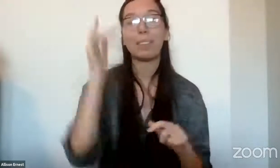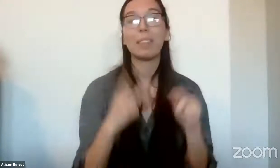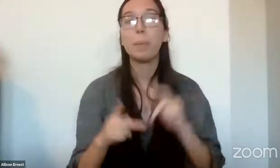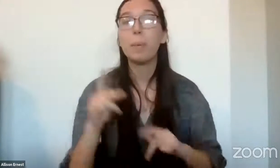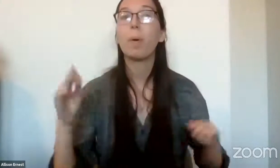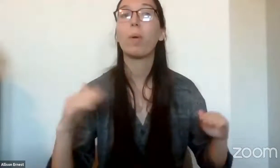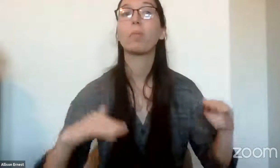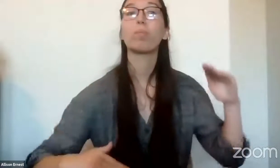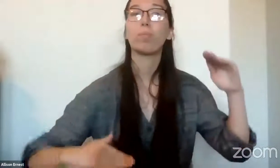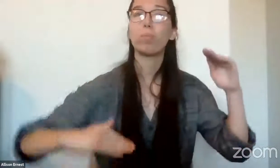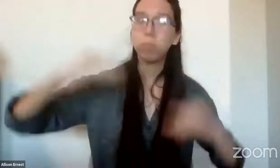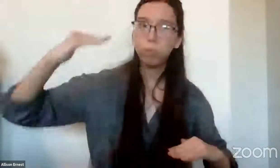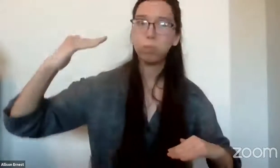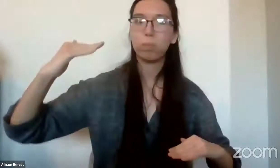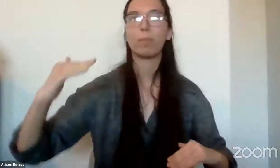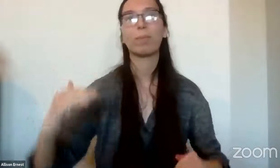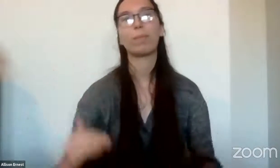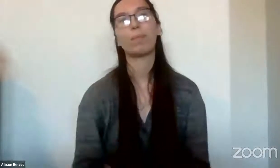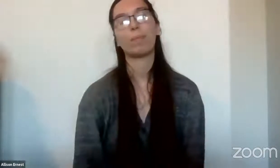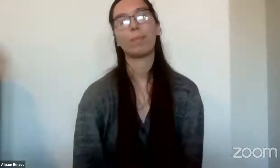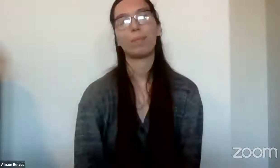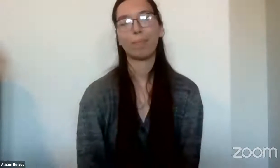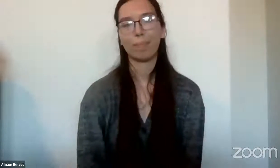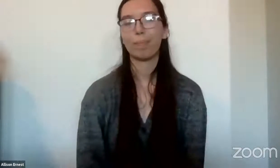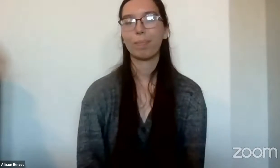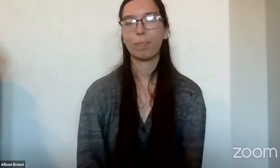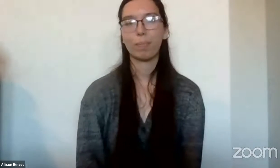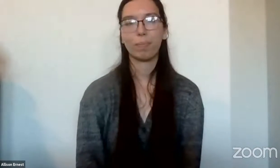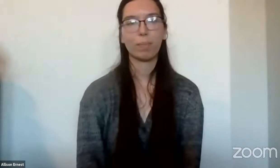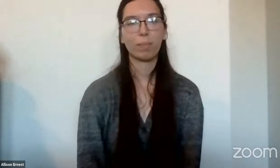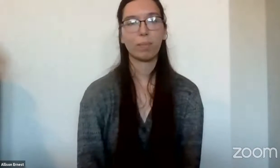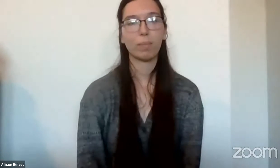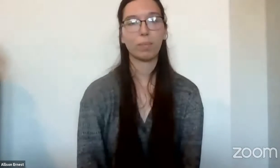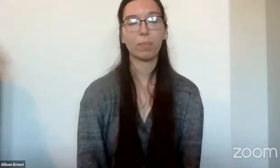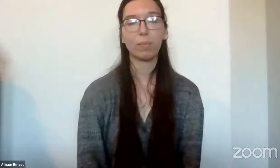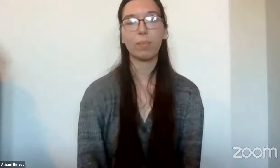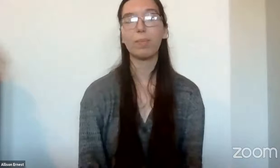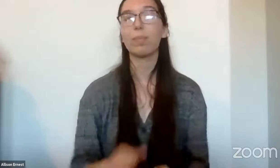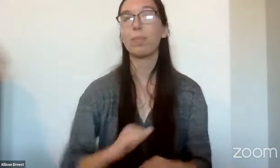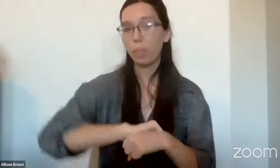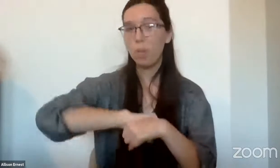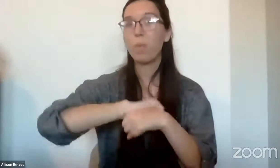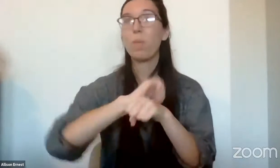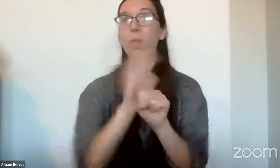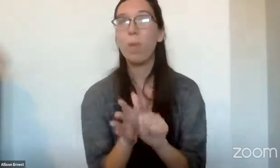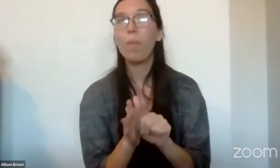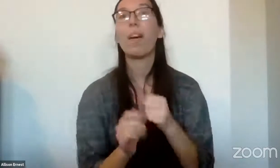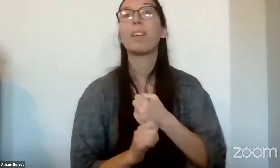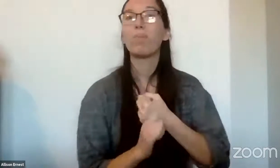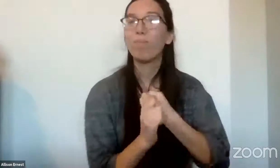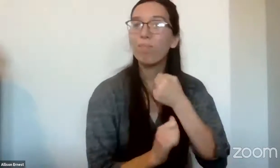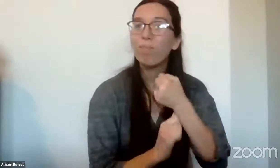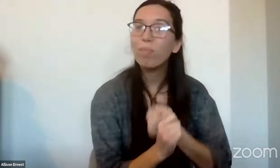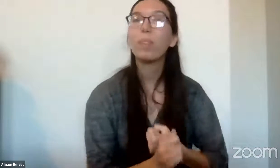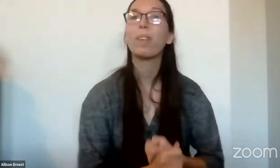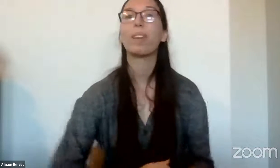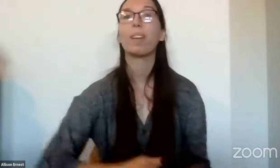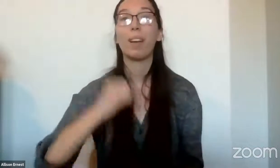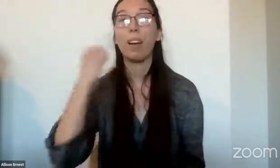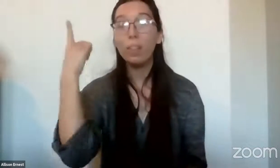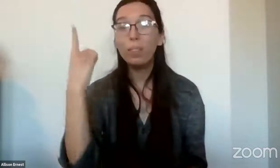year in the interpreter training program. She spends her time writing and learning other languages. A huge thank you